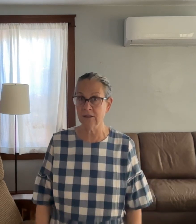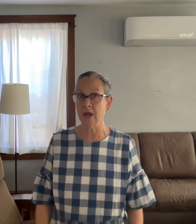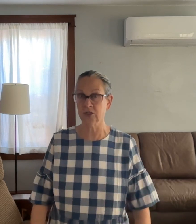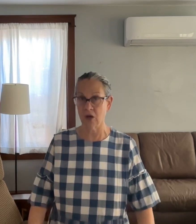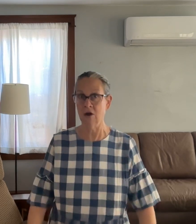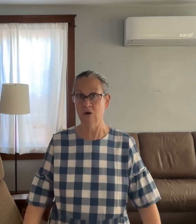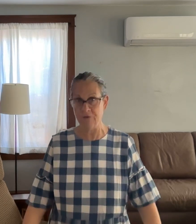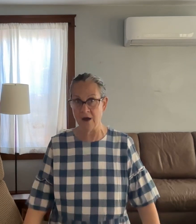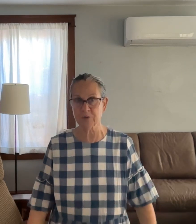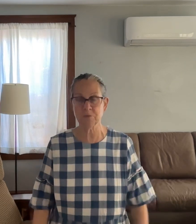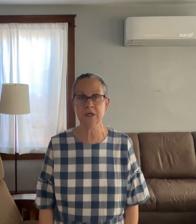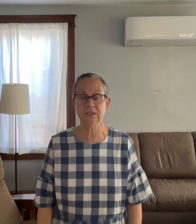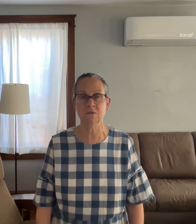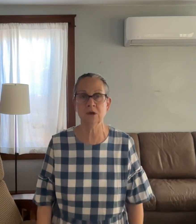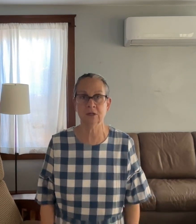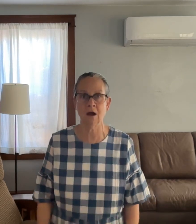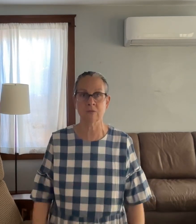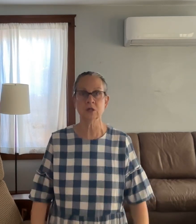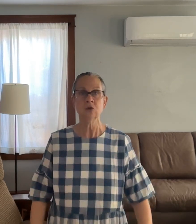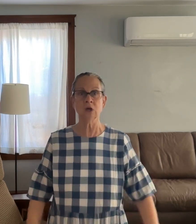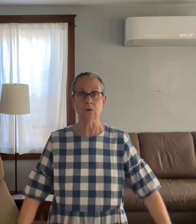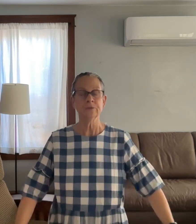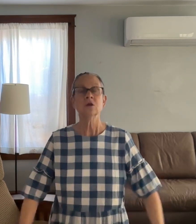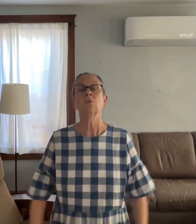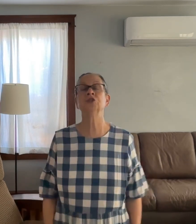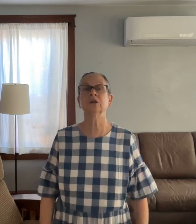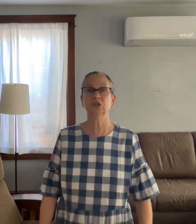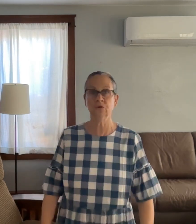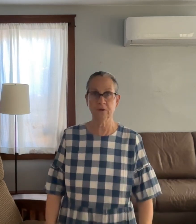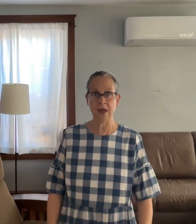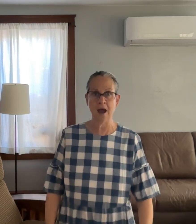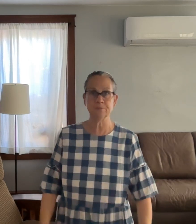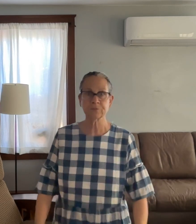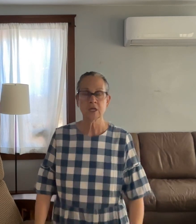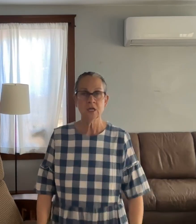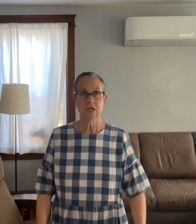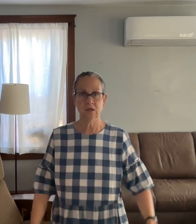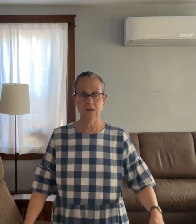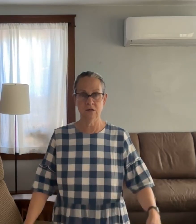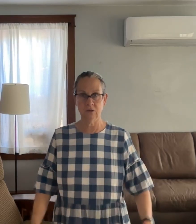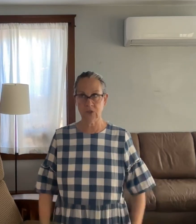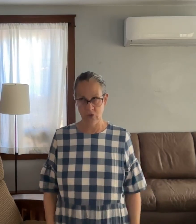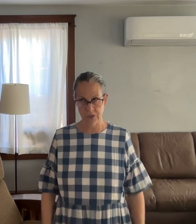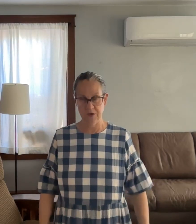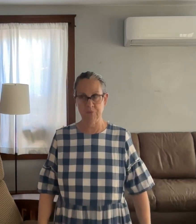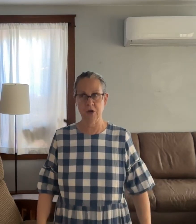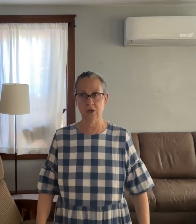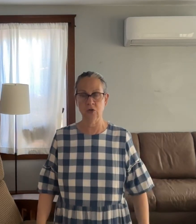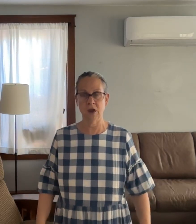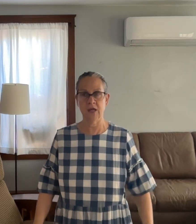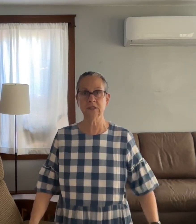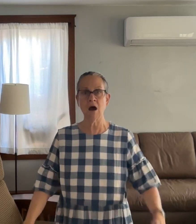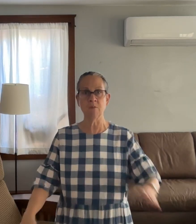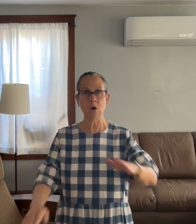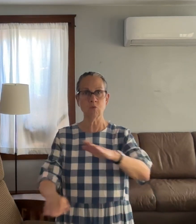like Jehovah, that repeats a million times. So, what you're going to do for that is you're going to bring your hands up